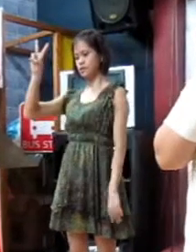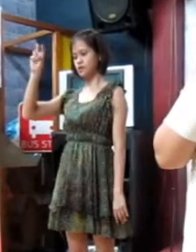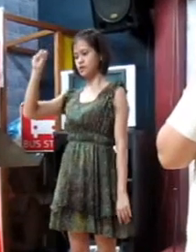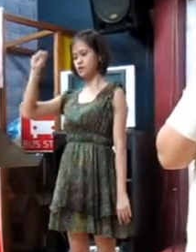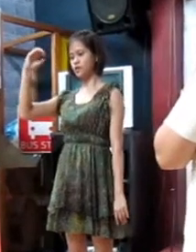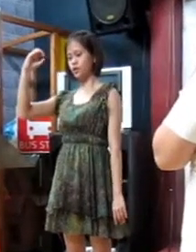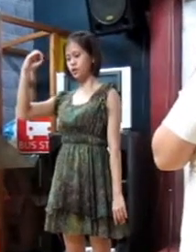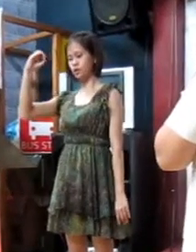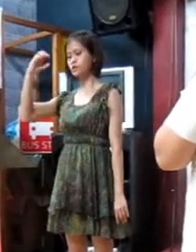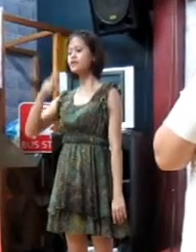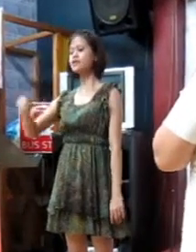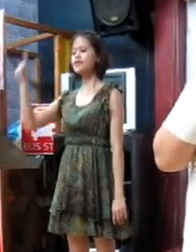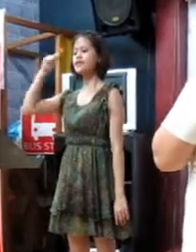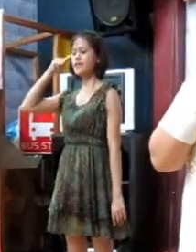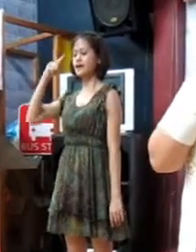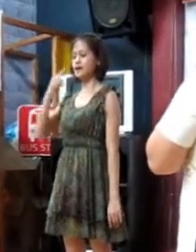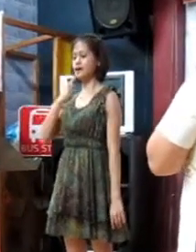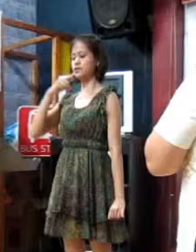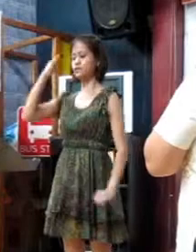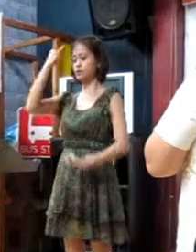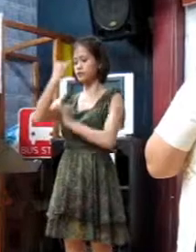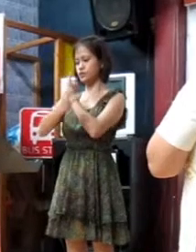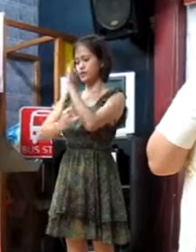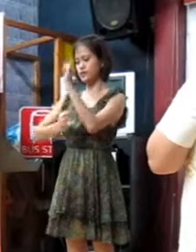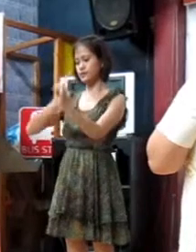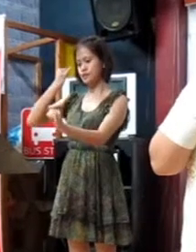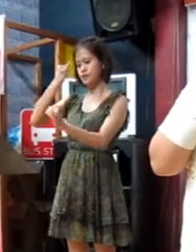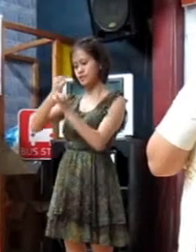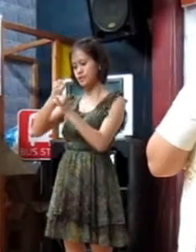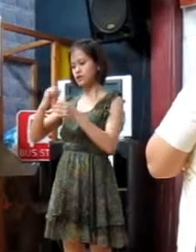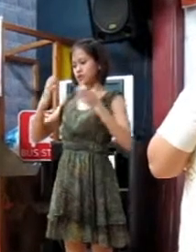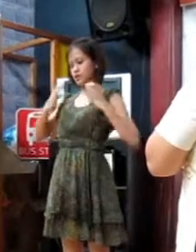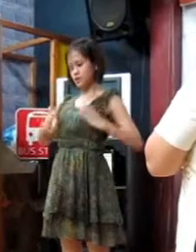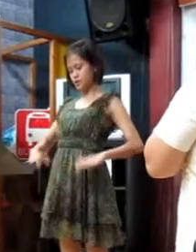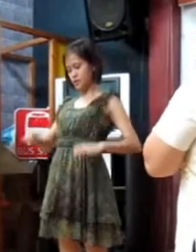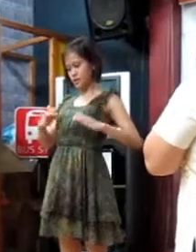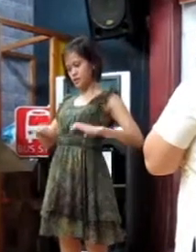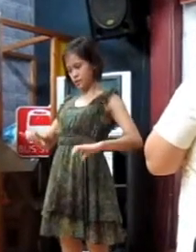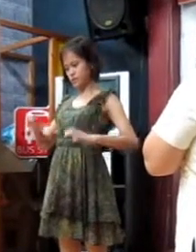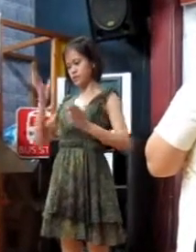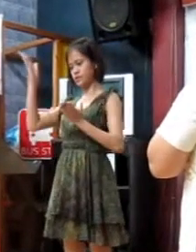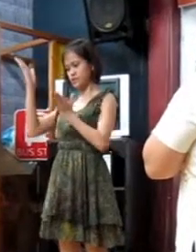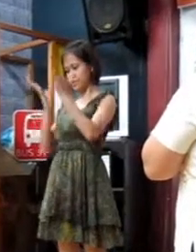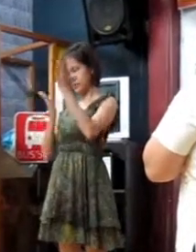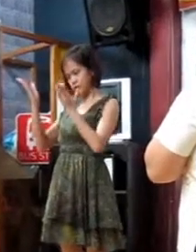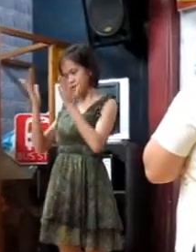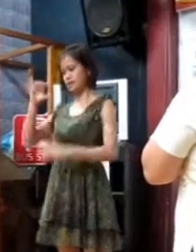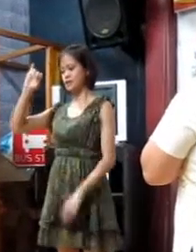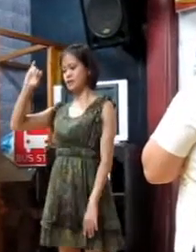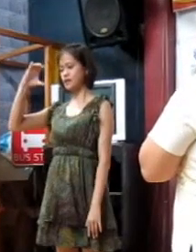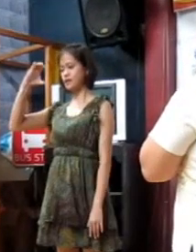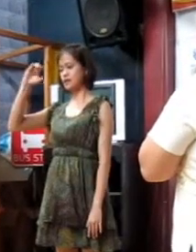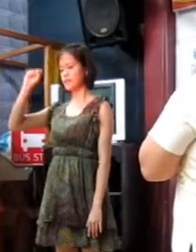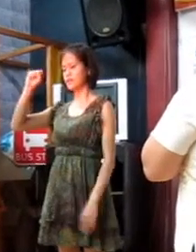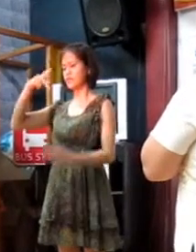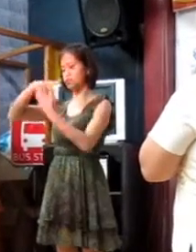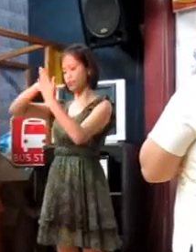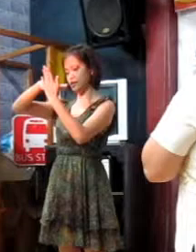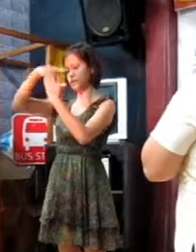Service Organization, or VSO, Deaf International Citizen Service ICS